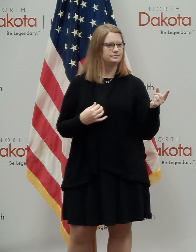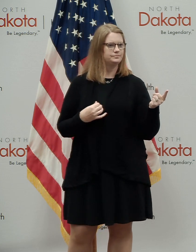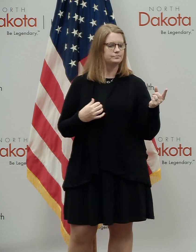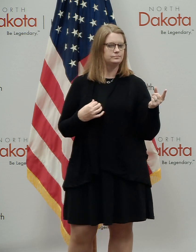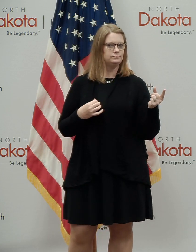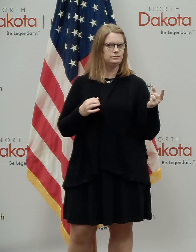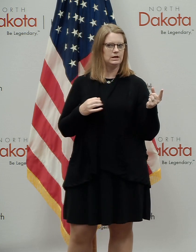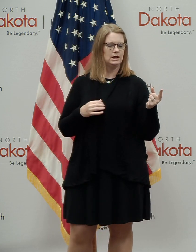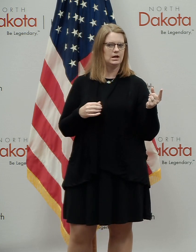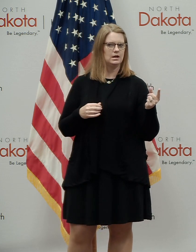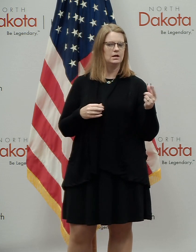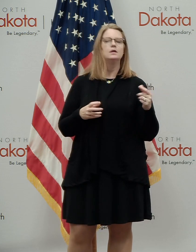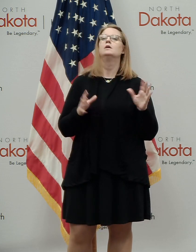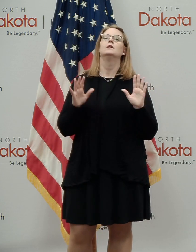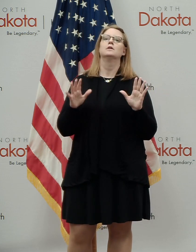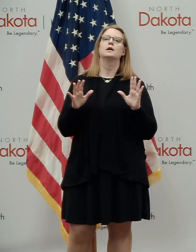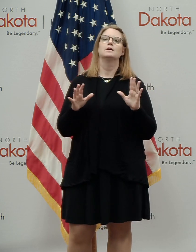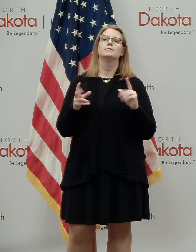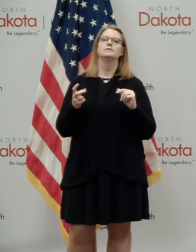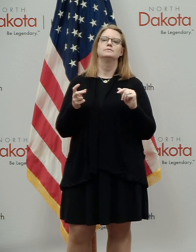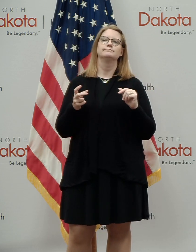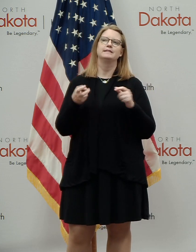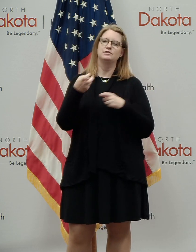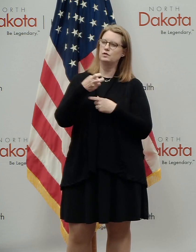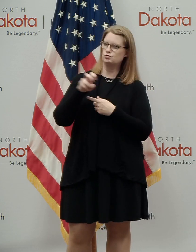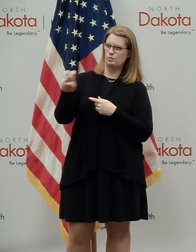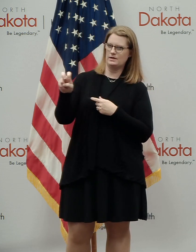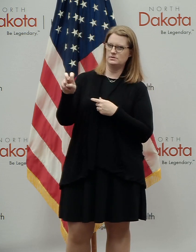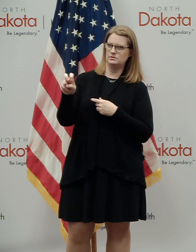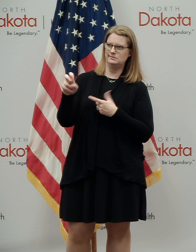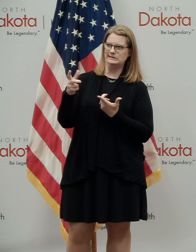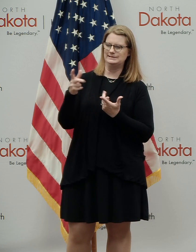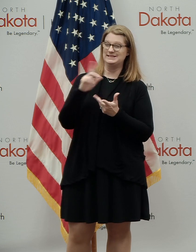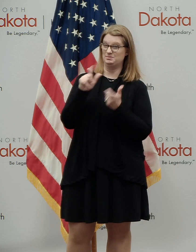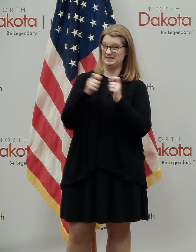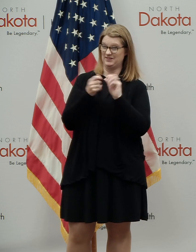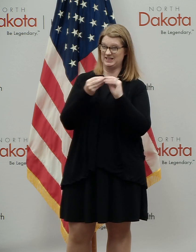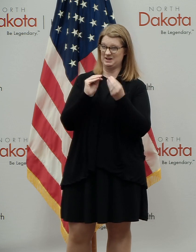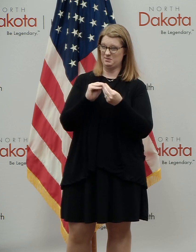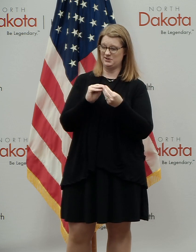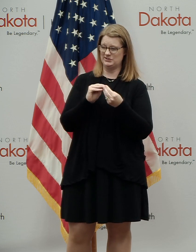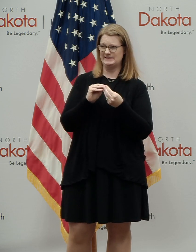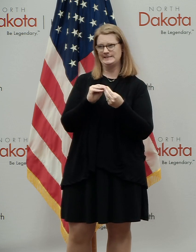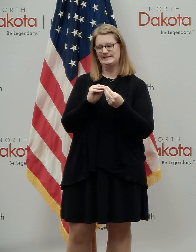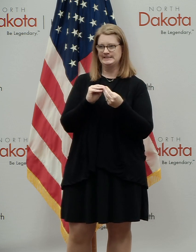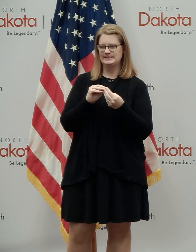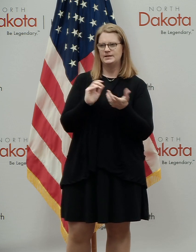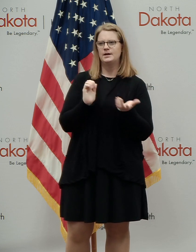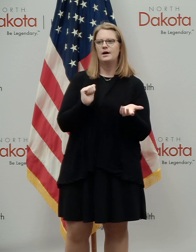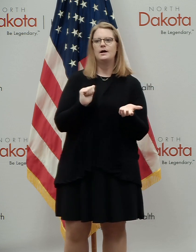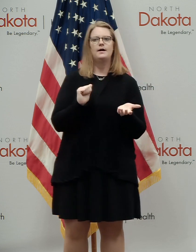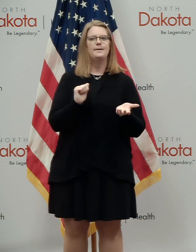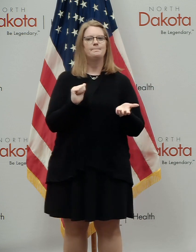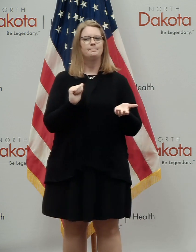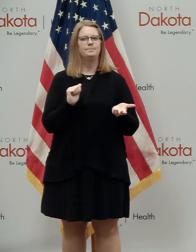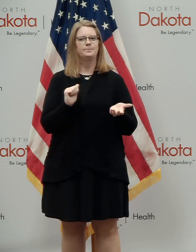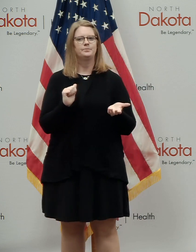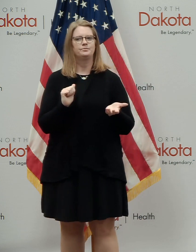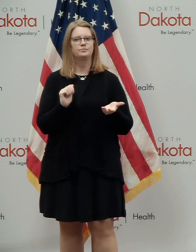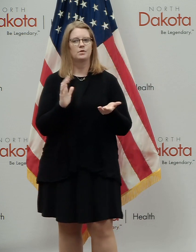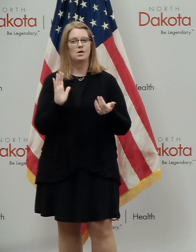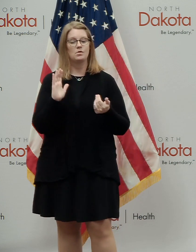So from a transfer perspective, I don't know that I can speak to set numbers. I can speak to our